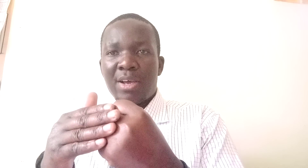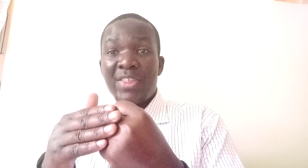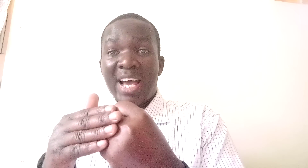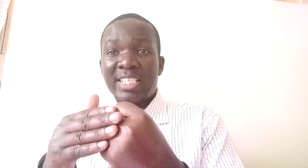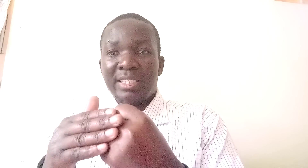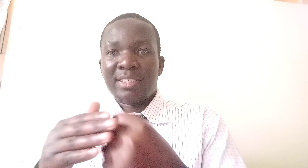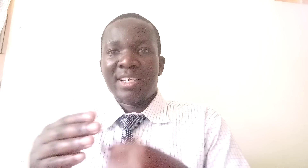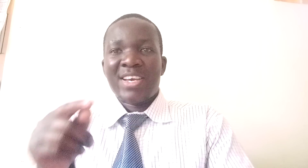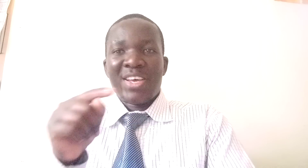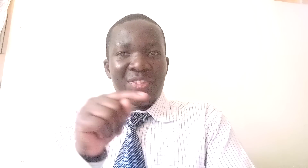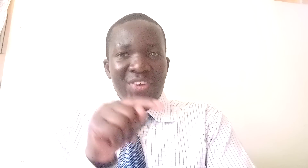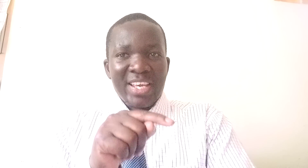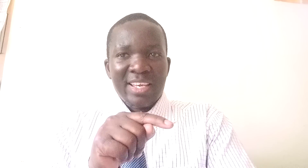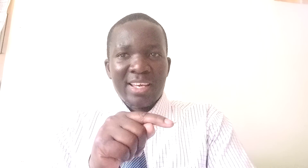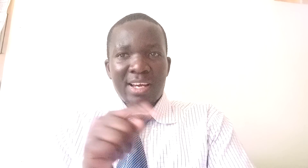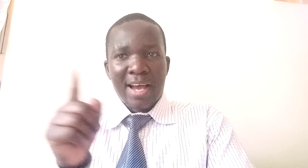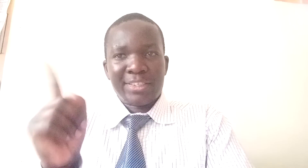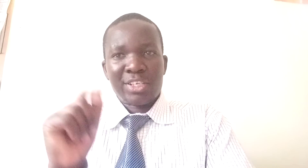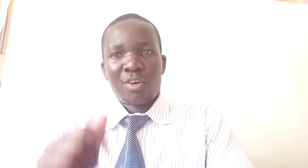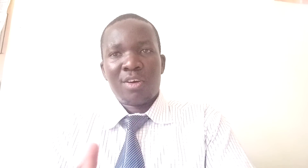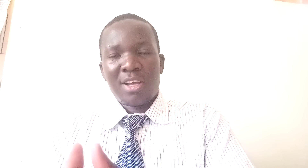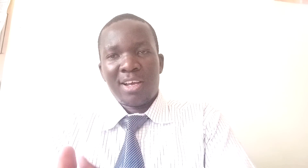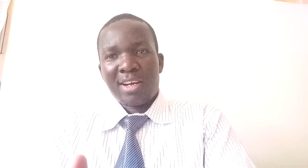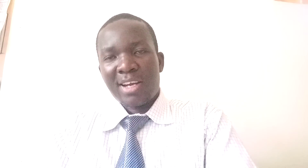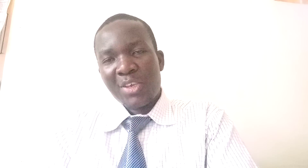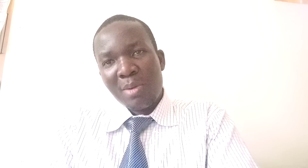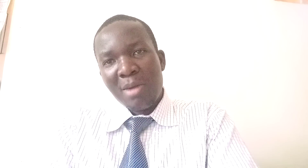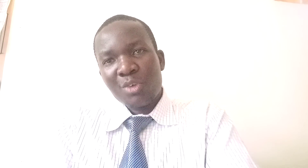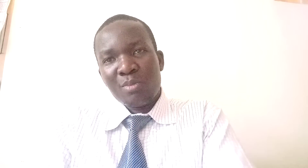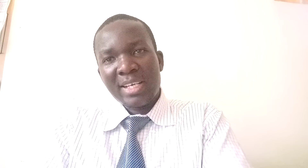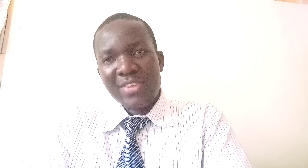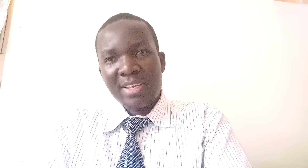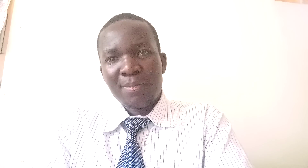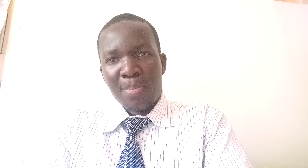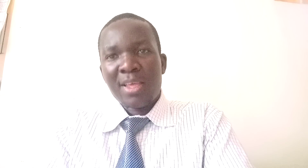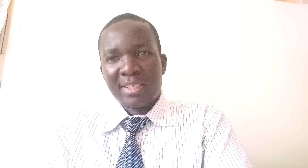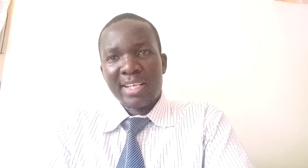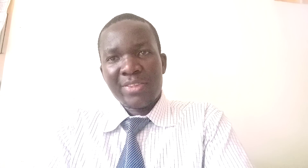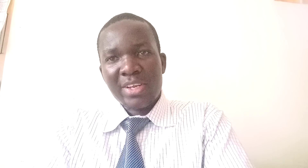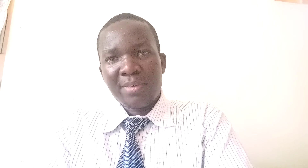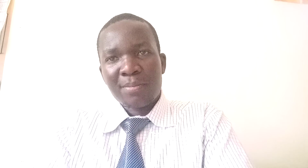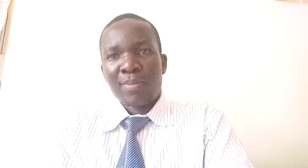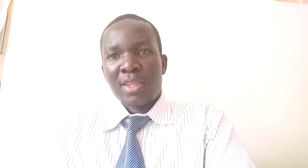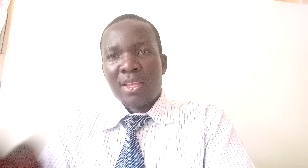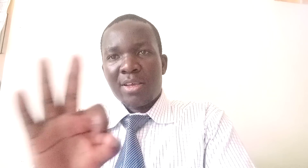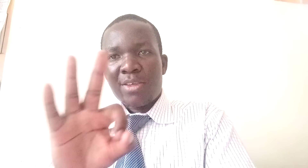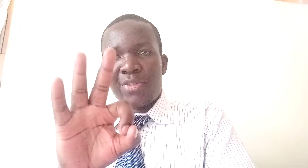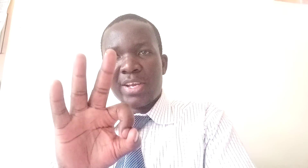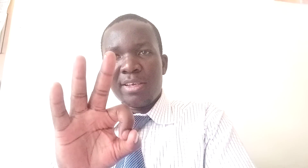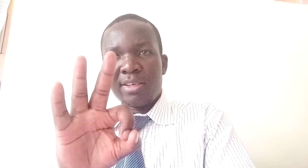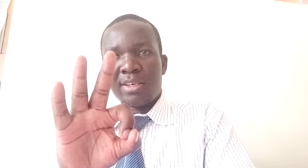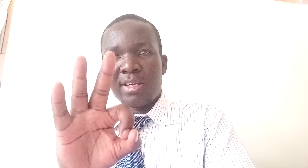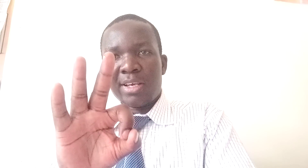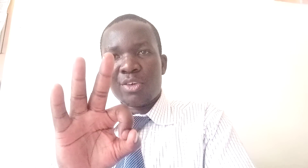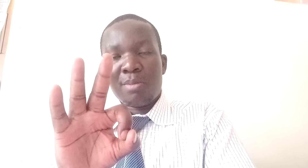28. 29. 30. 3 and 0. You remember how to make 3? Sign 3. 3. You remember